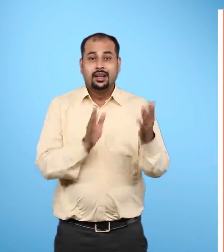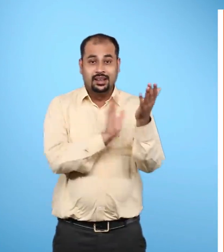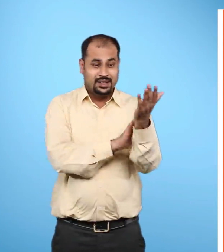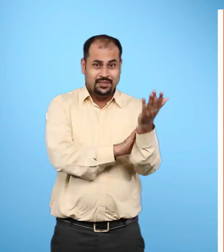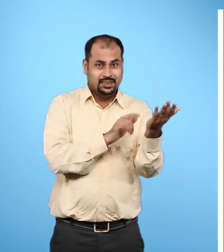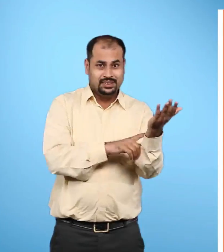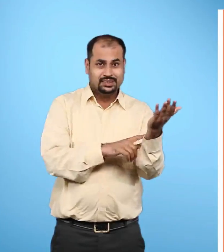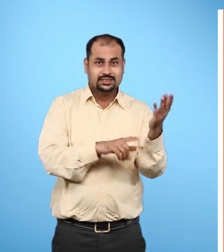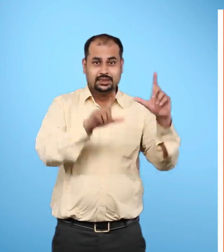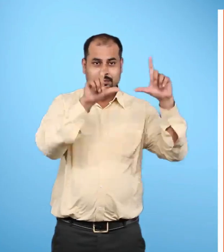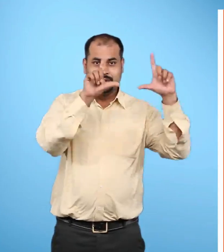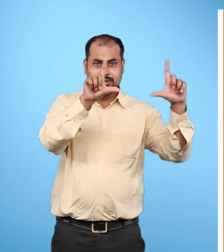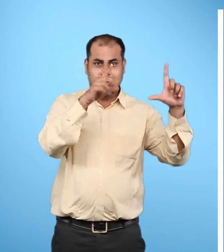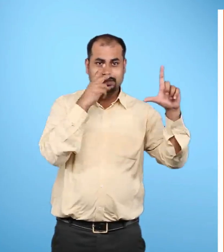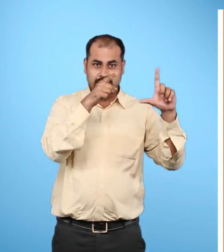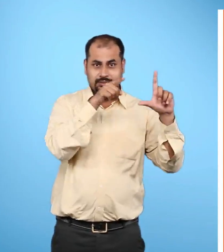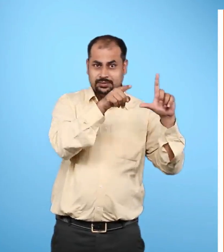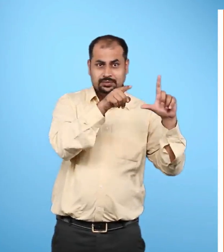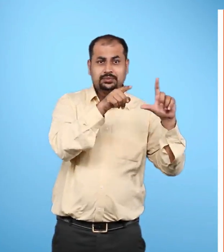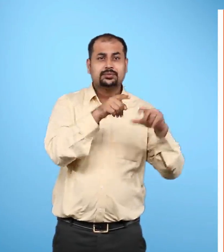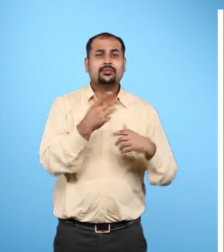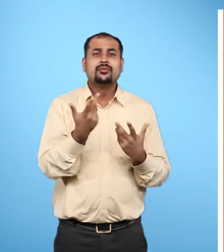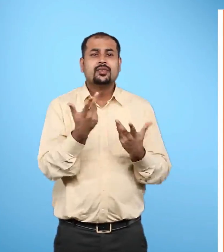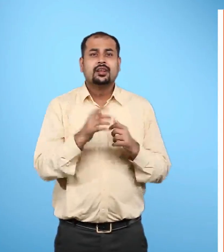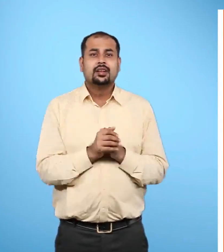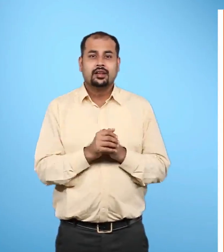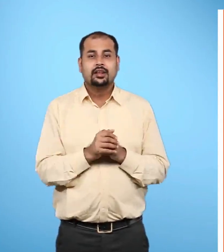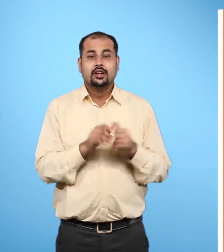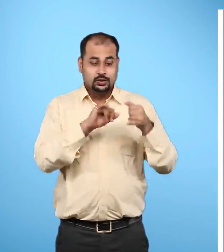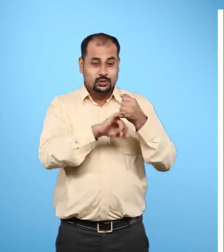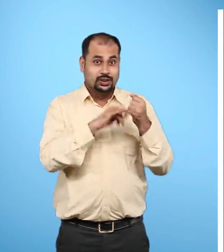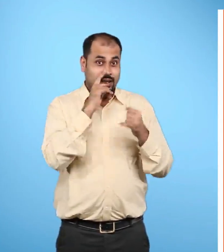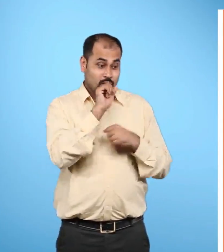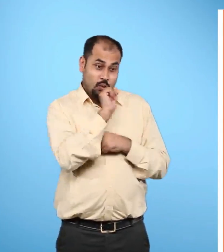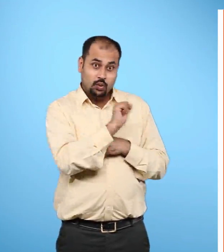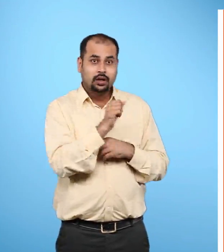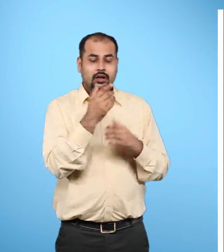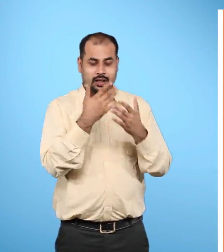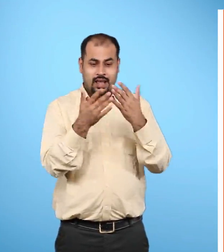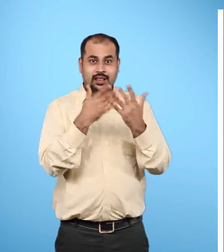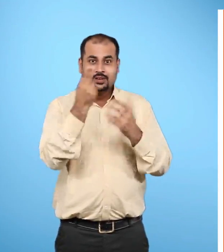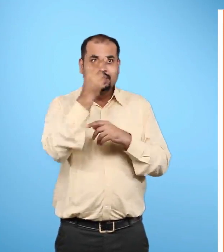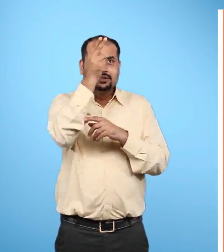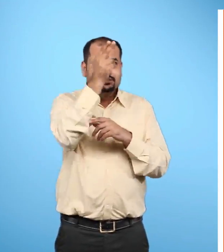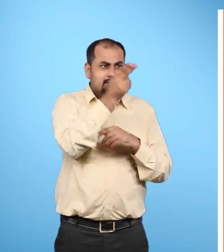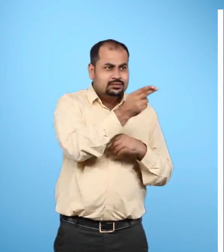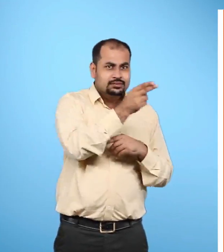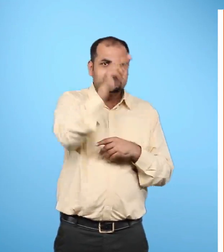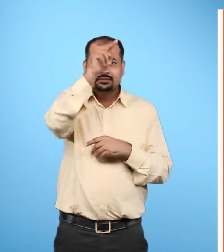On the left side, there is a grid line structure of squares in which an incomplete figure has been drawn